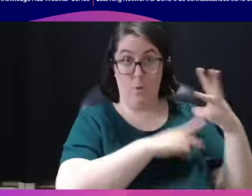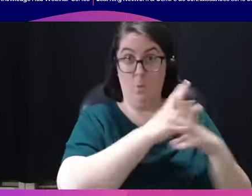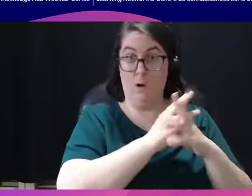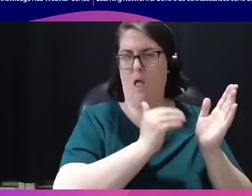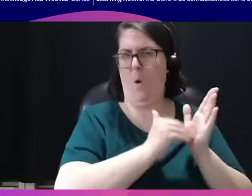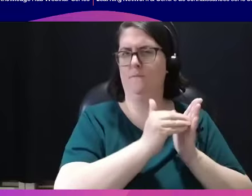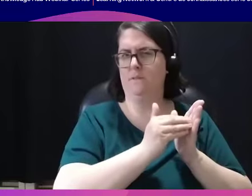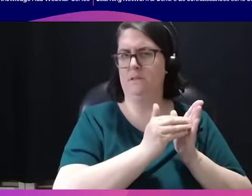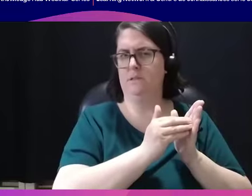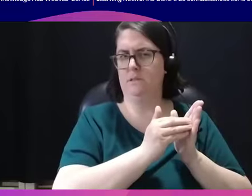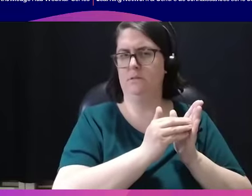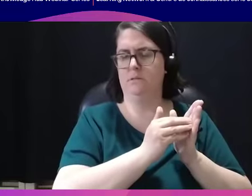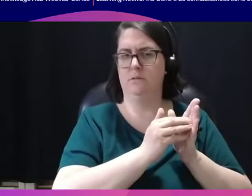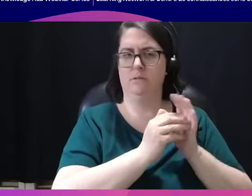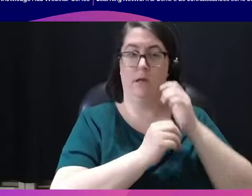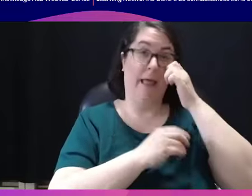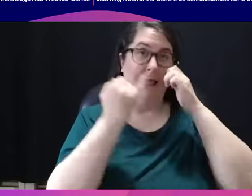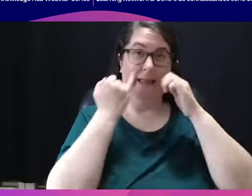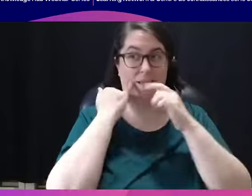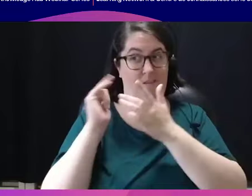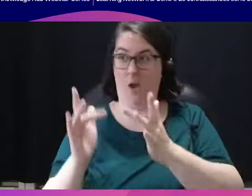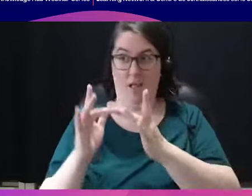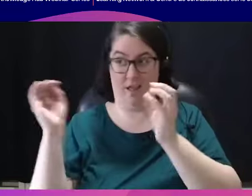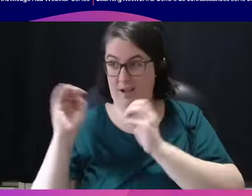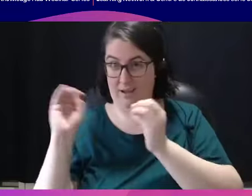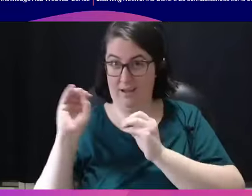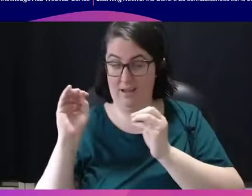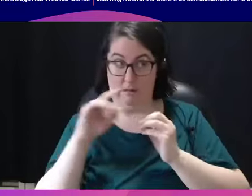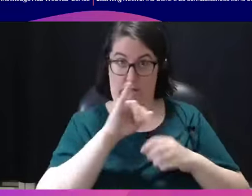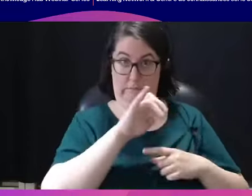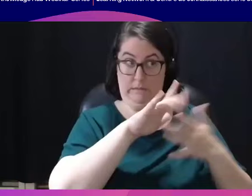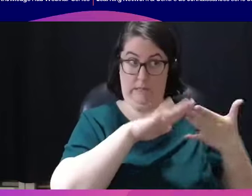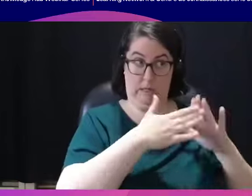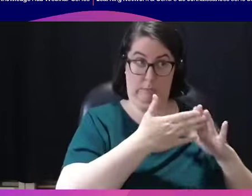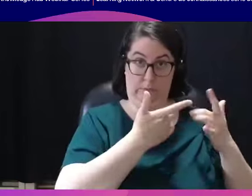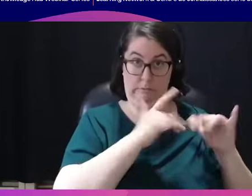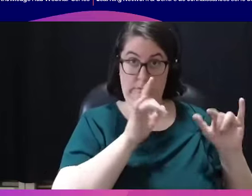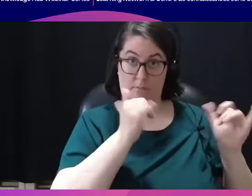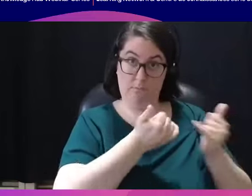to incel ideology if they're not online or engaging with online incel communities?